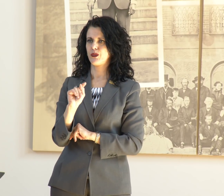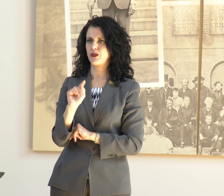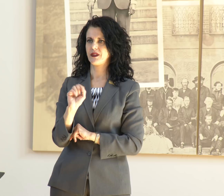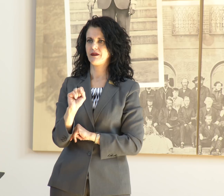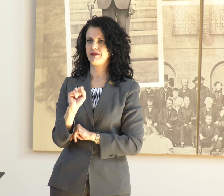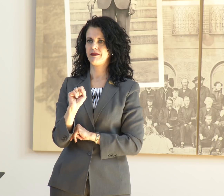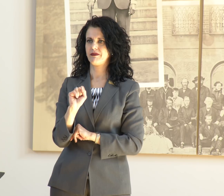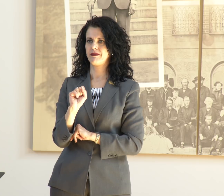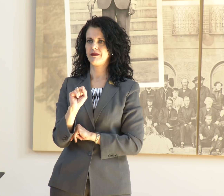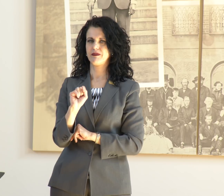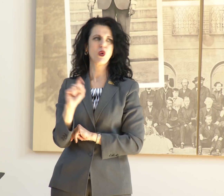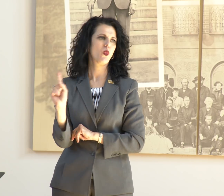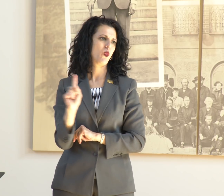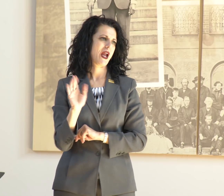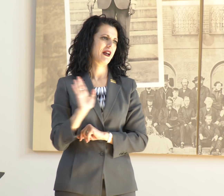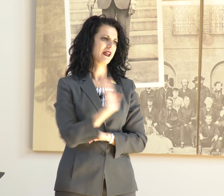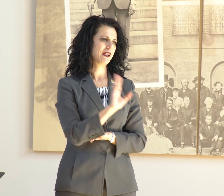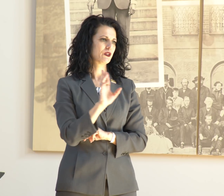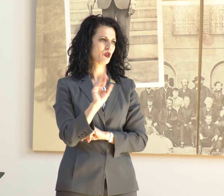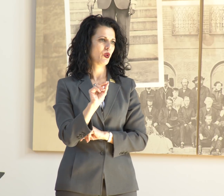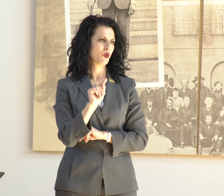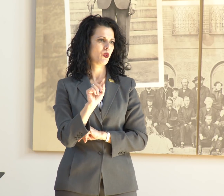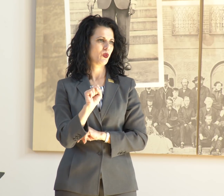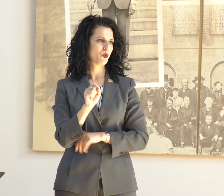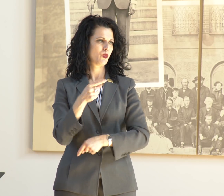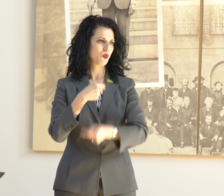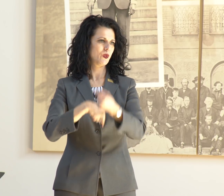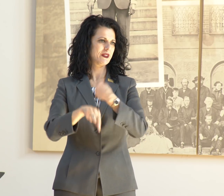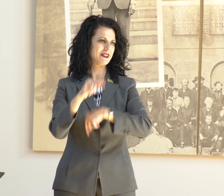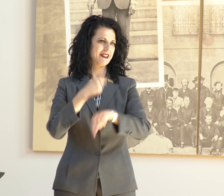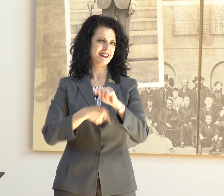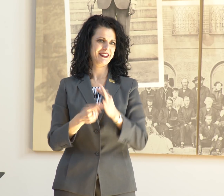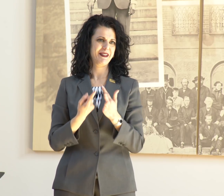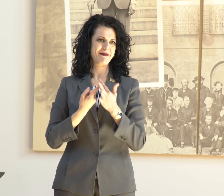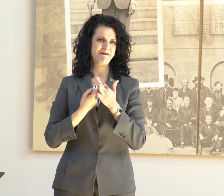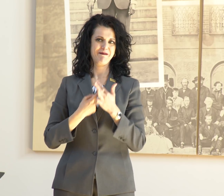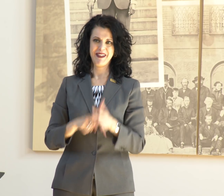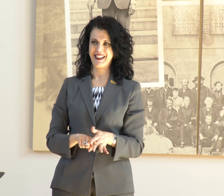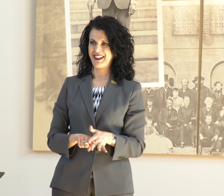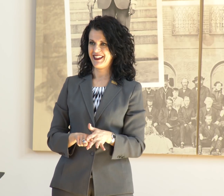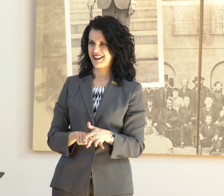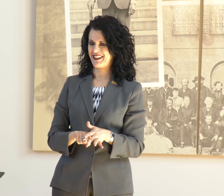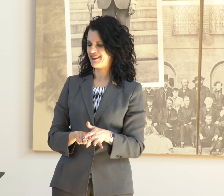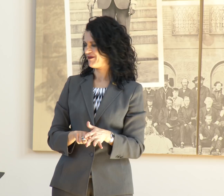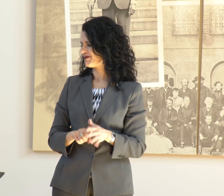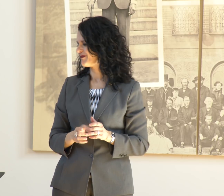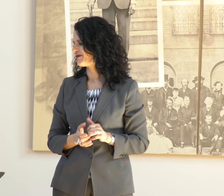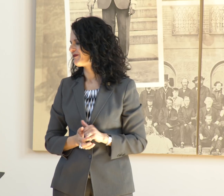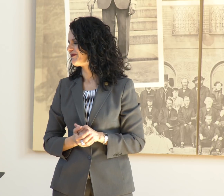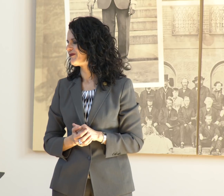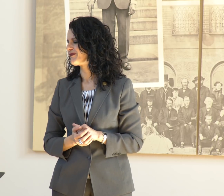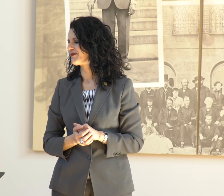He was a light, bright and shining light, but never forgot his roots and where he first